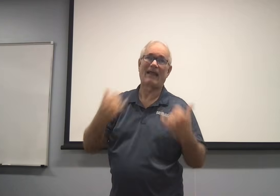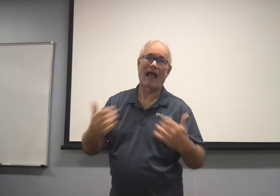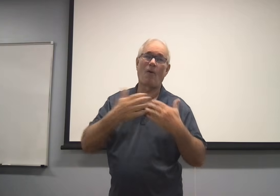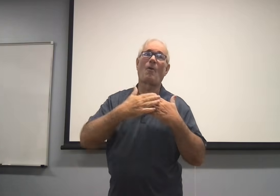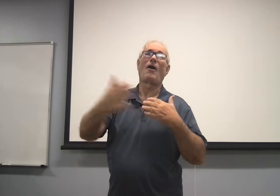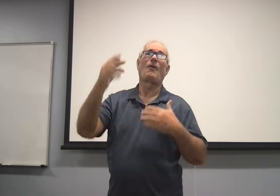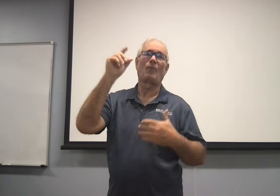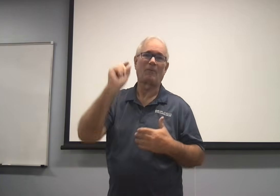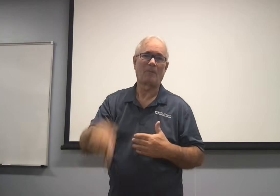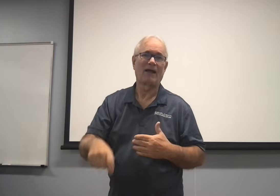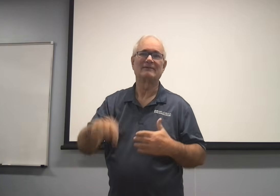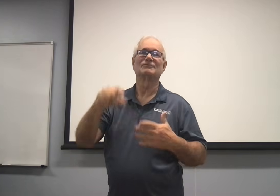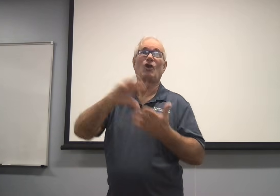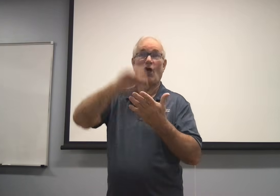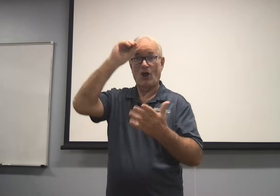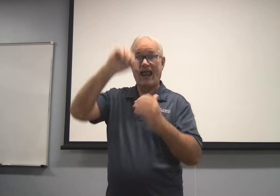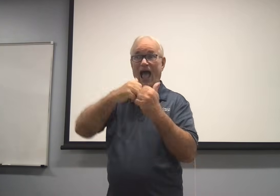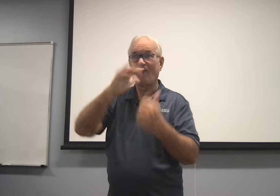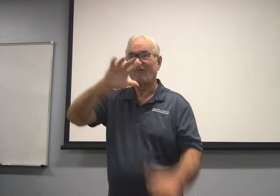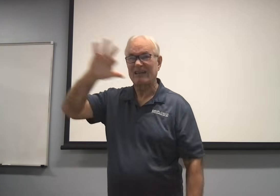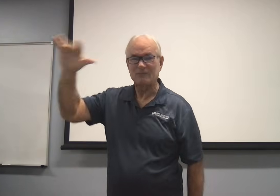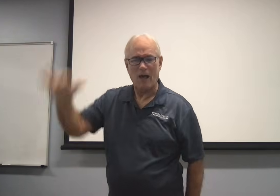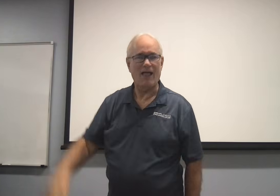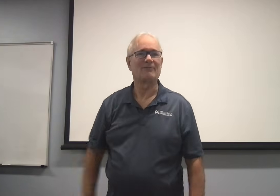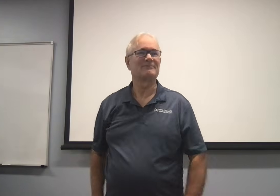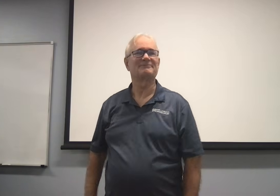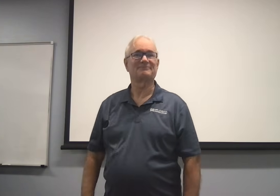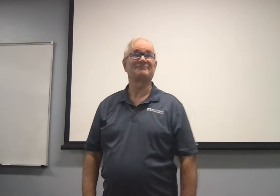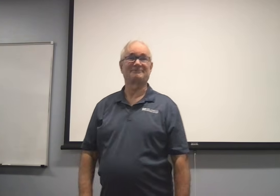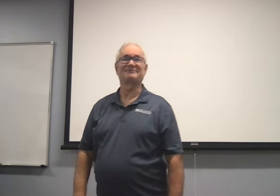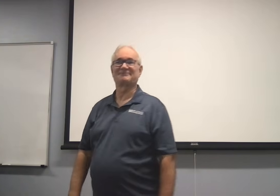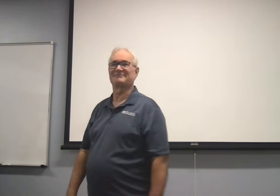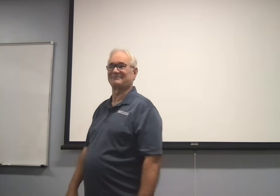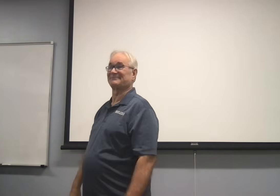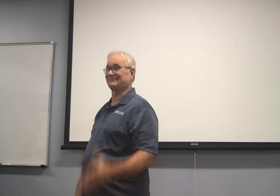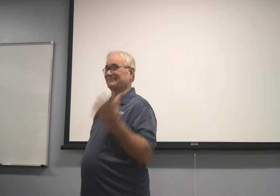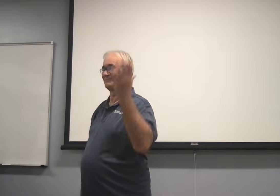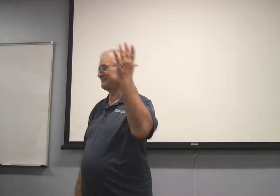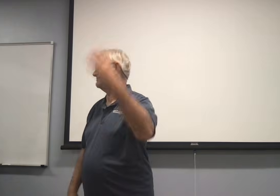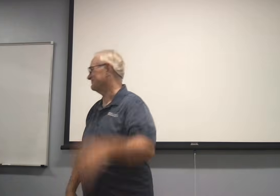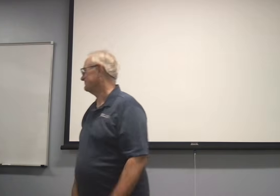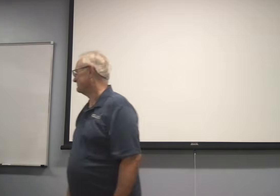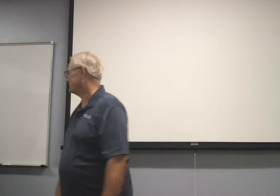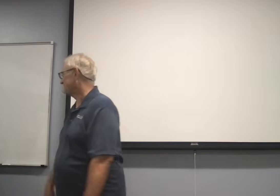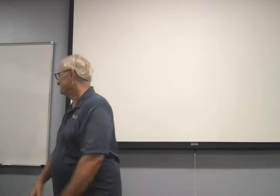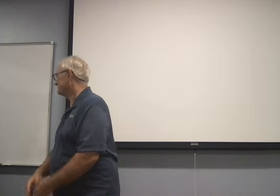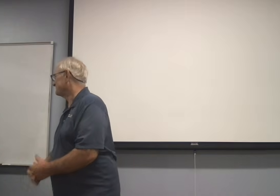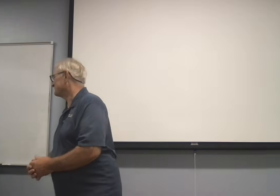not in that way that you would use it whenever you're learning how to fingerspell, okay? But it's important to memorize that.